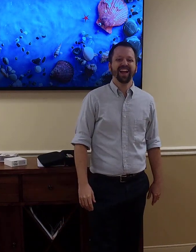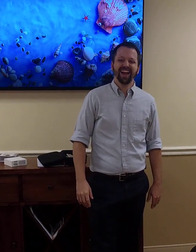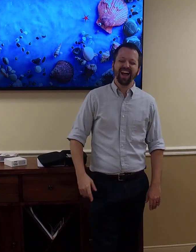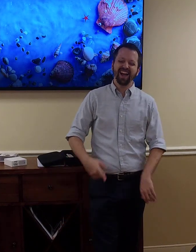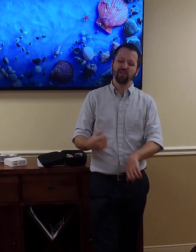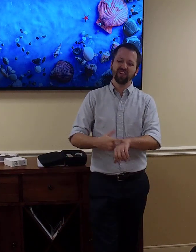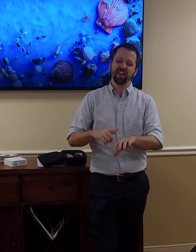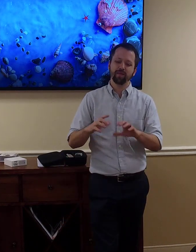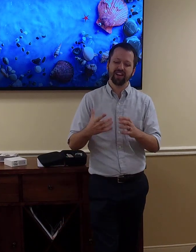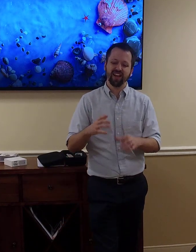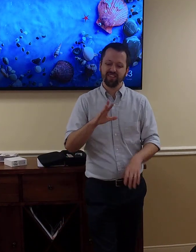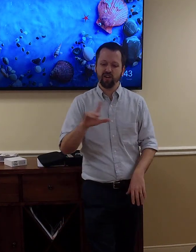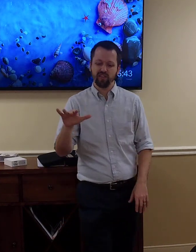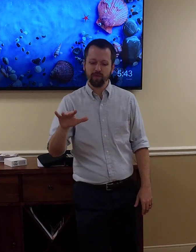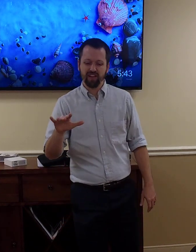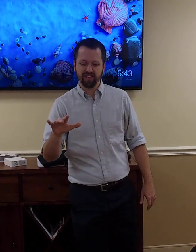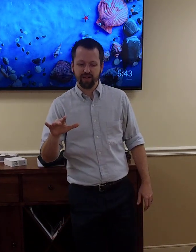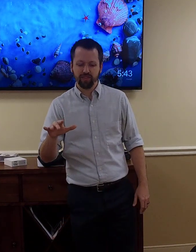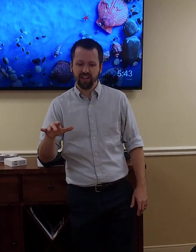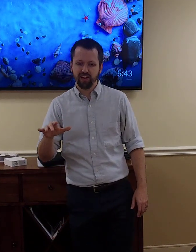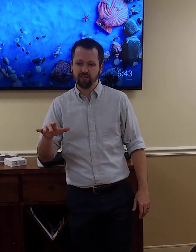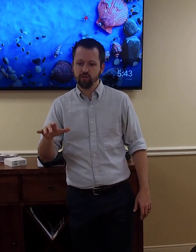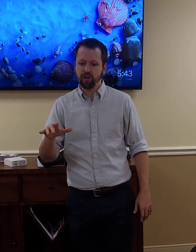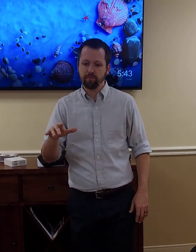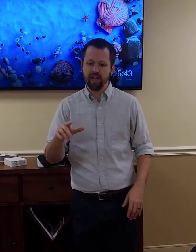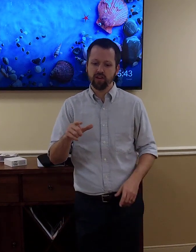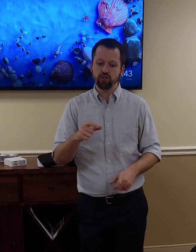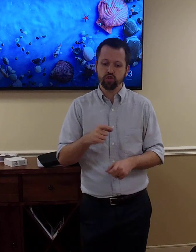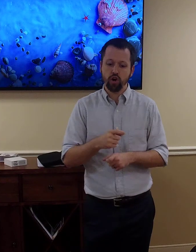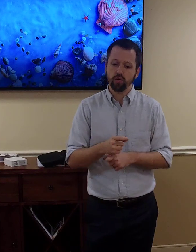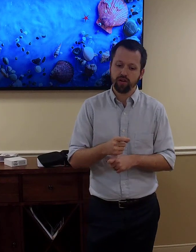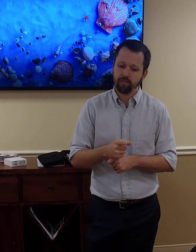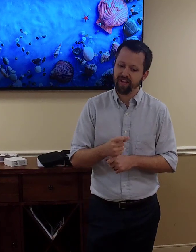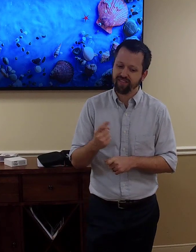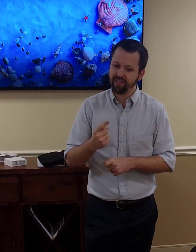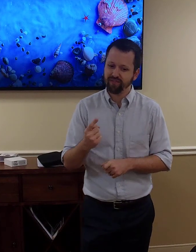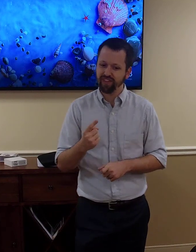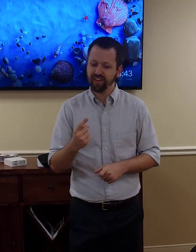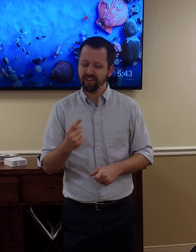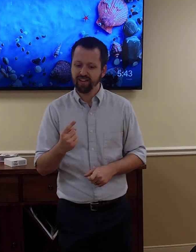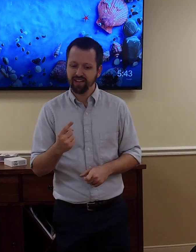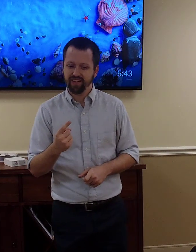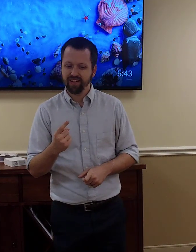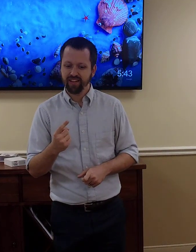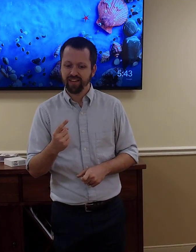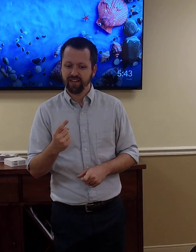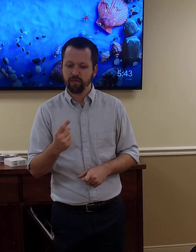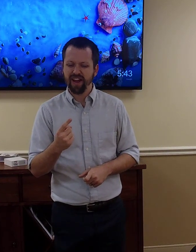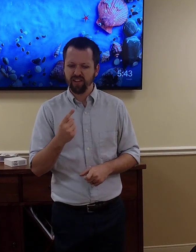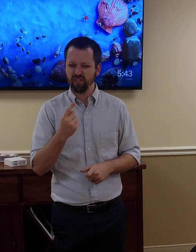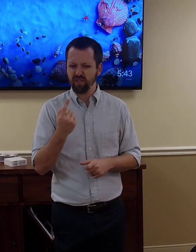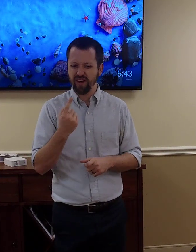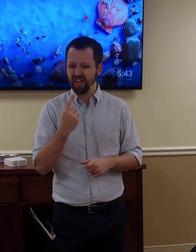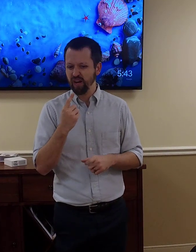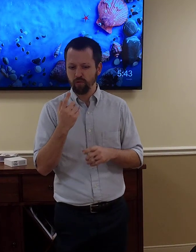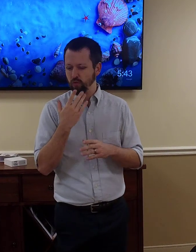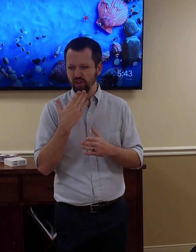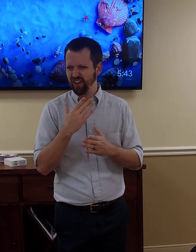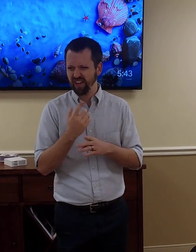I had one time in a class I was spelling something and a student made a joke about something. And they might have used some kind of inappropriate language